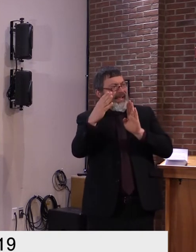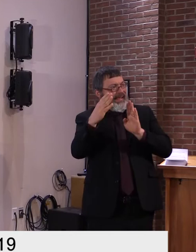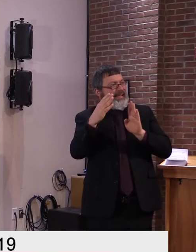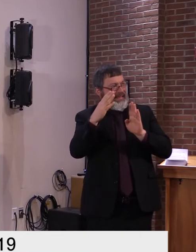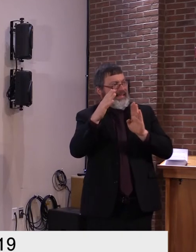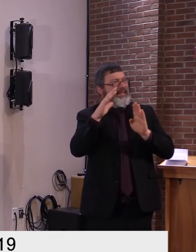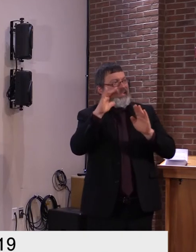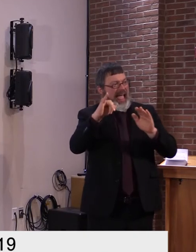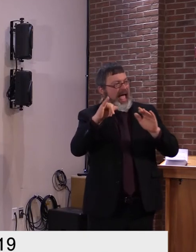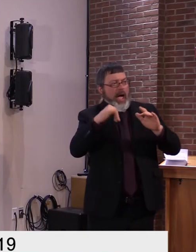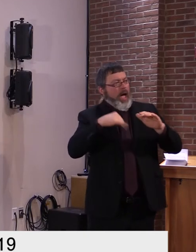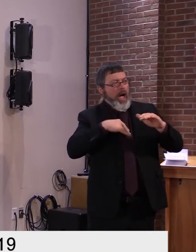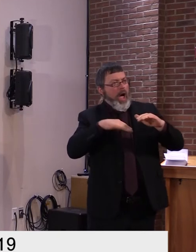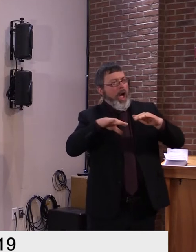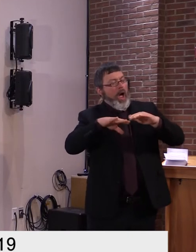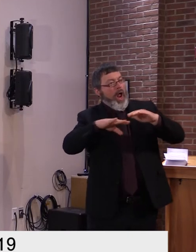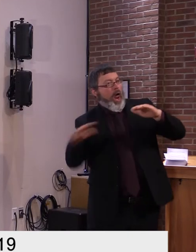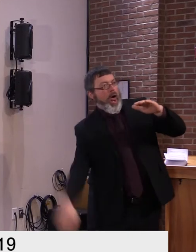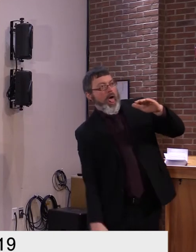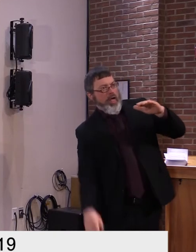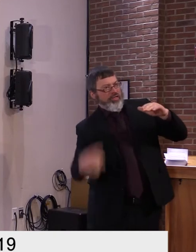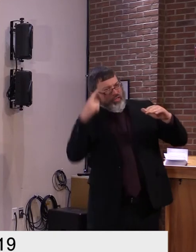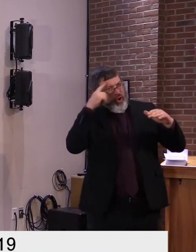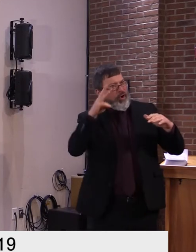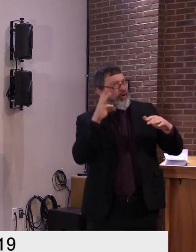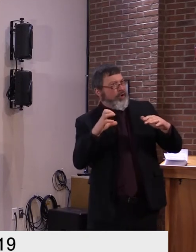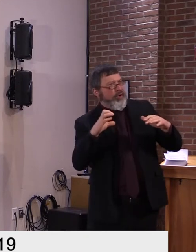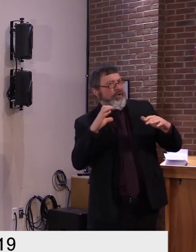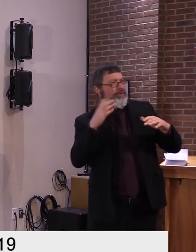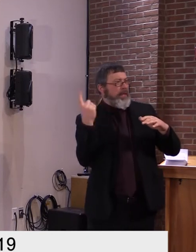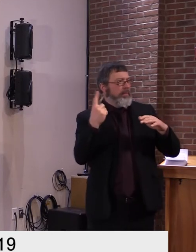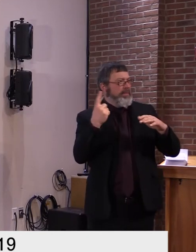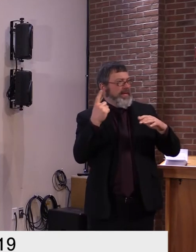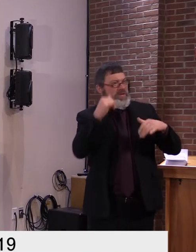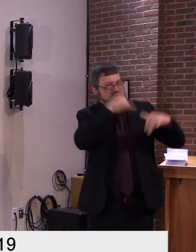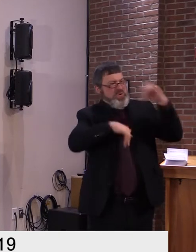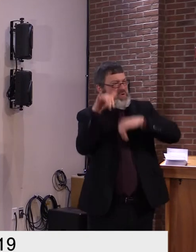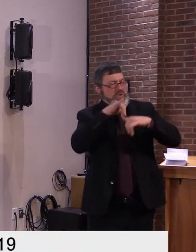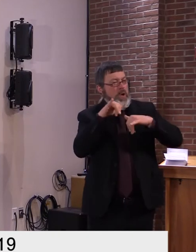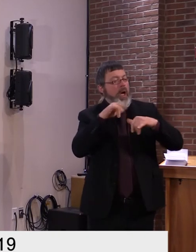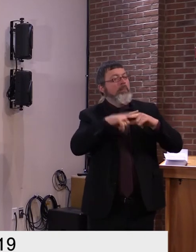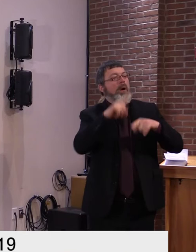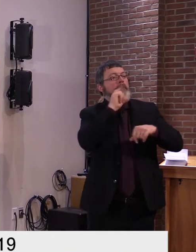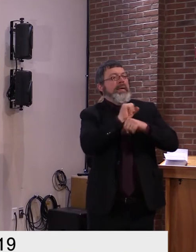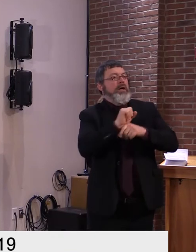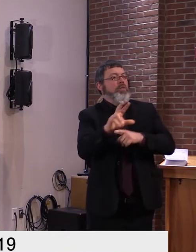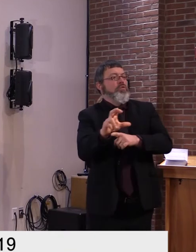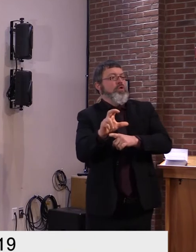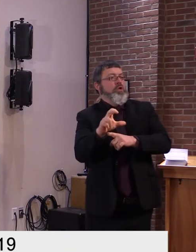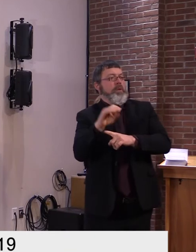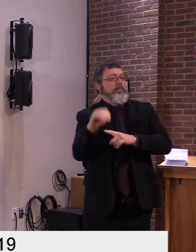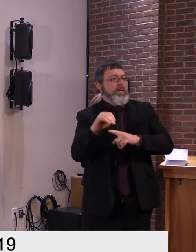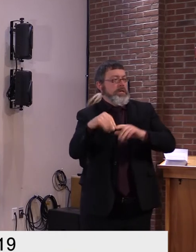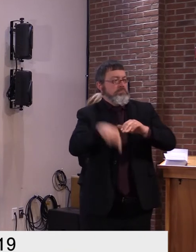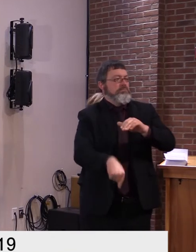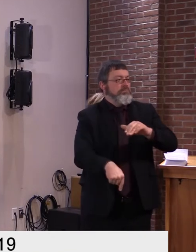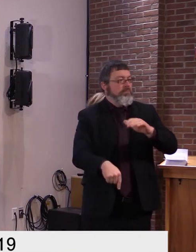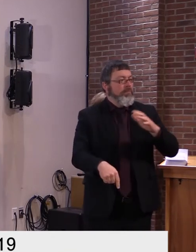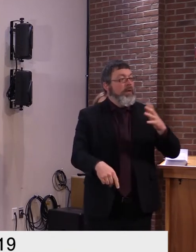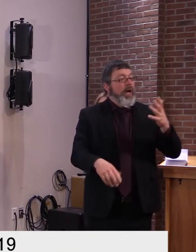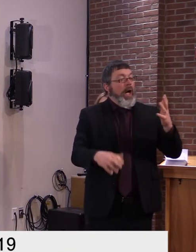thought we would be, you know, with our January forecast. So we're not doing as bad as we had expected, I guess